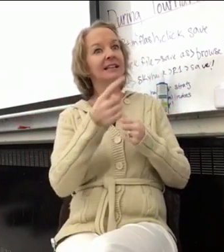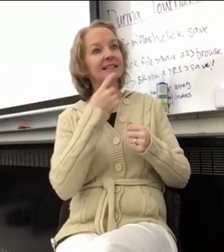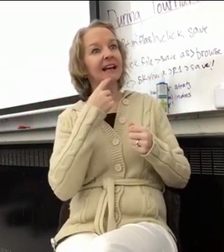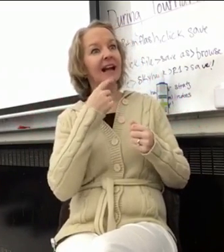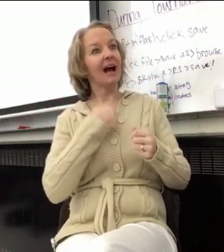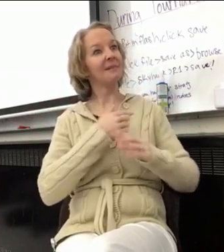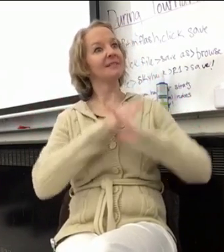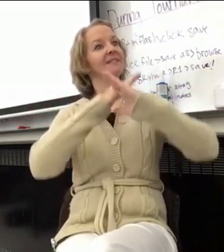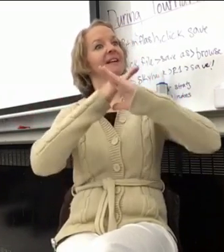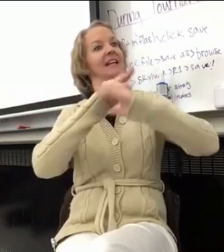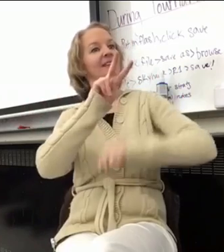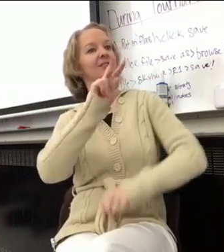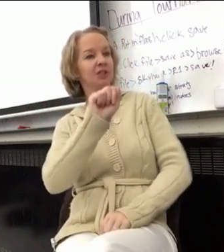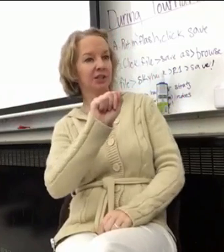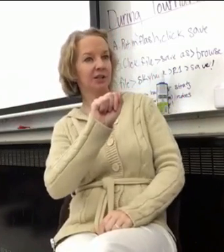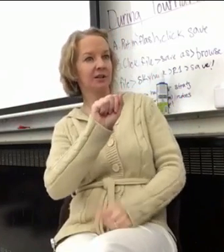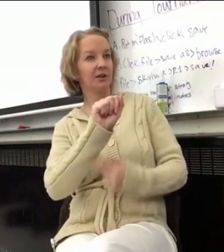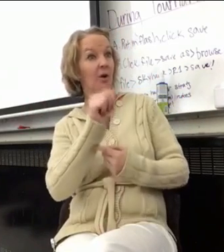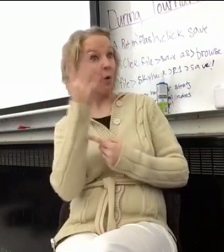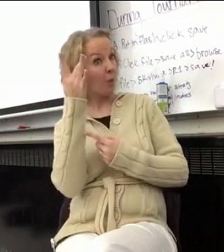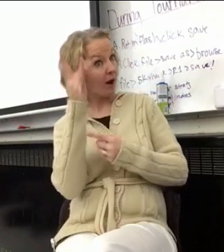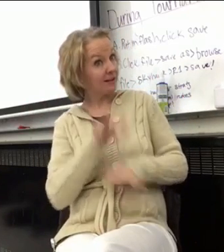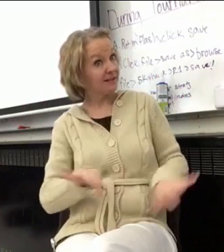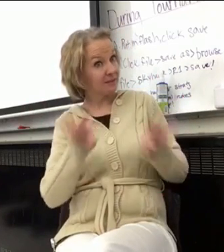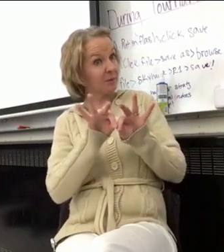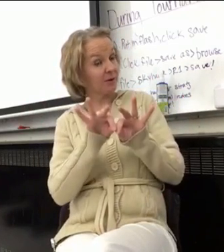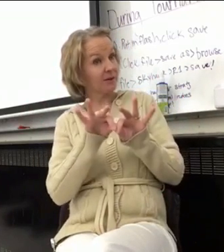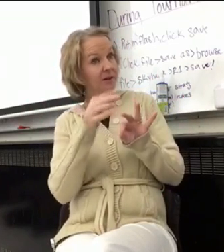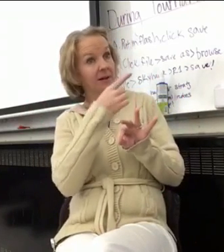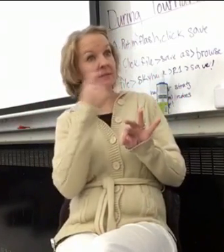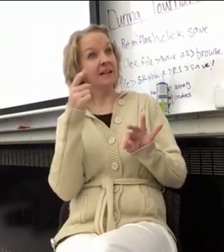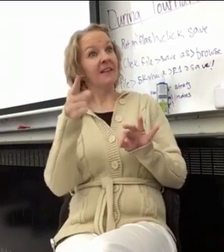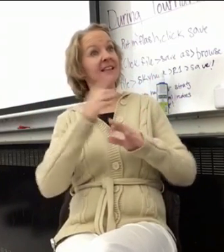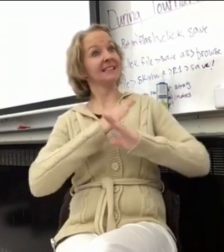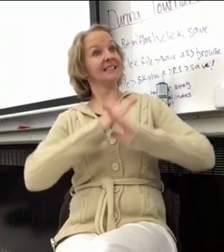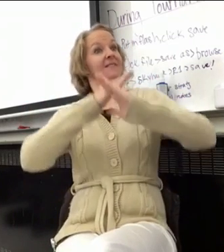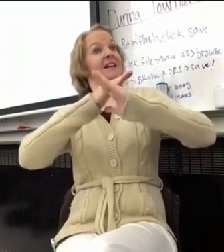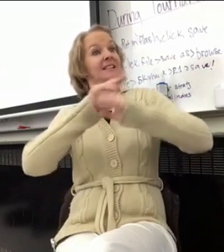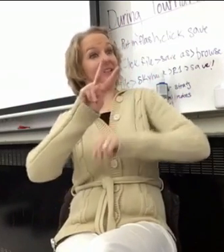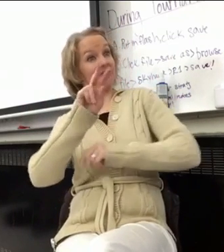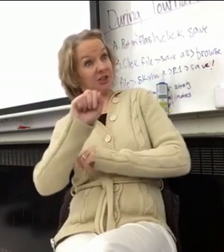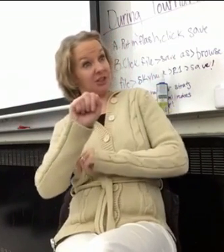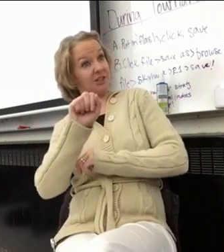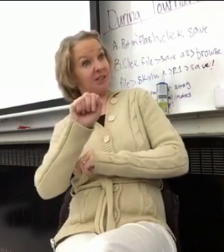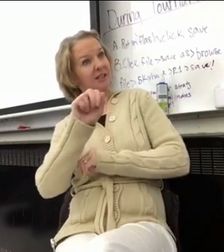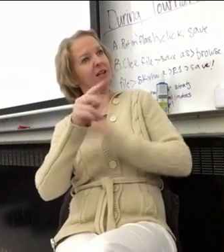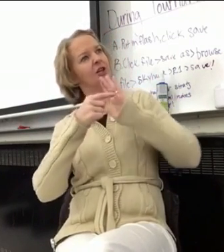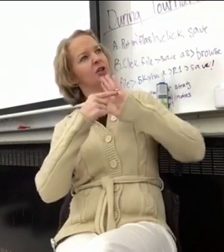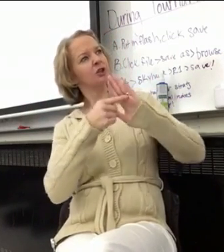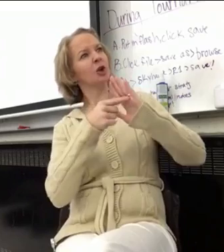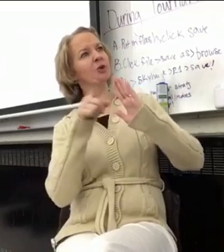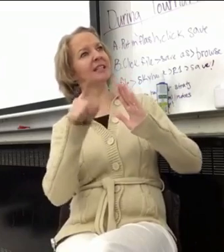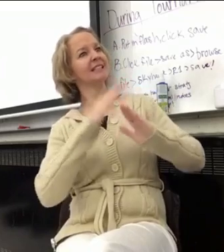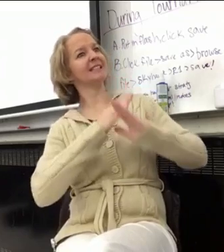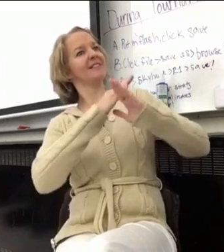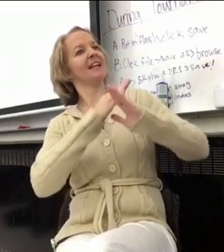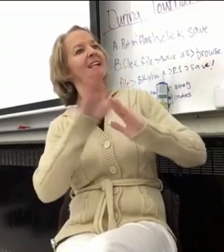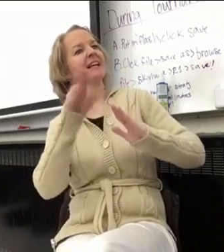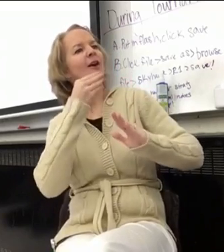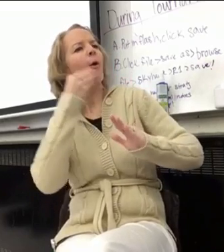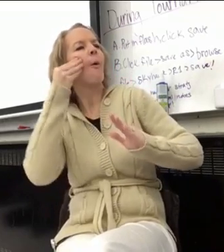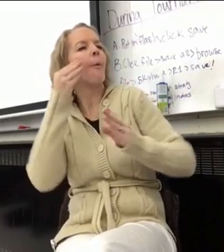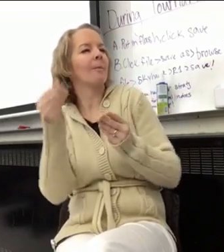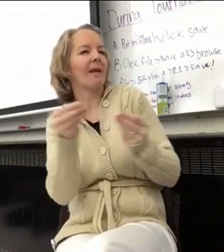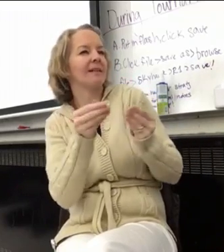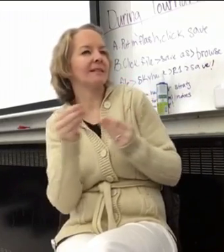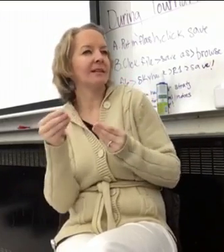he's defending Virginia. Why that is important is that this defense of Virginia kind of shows that he was defending his homeland. As soon